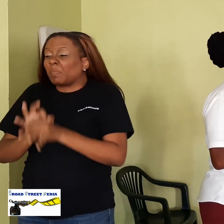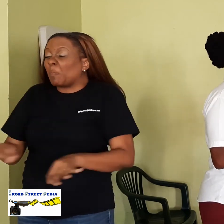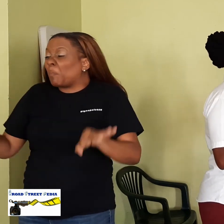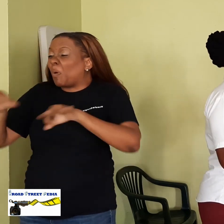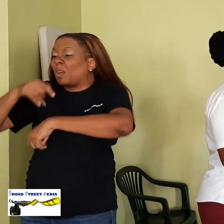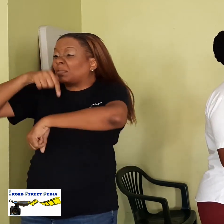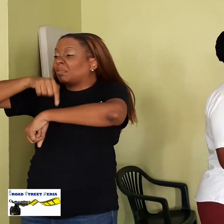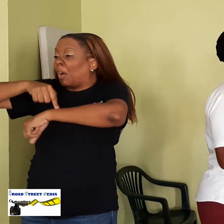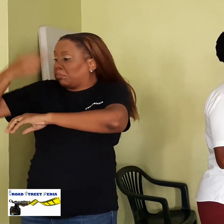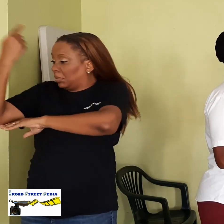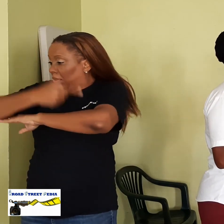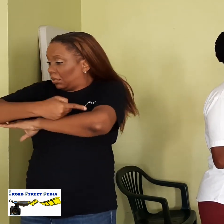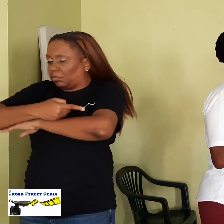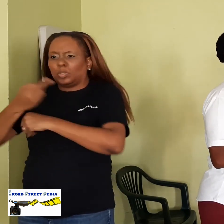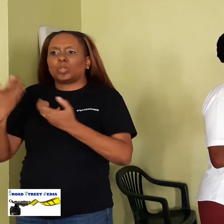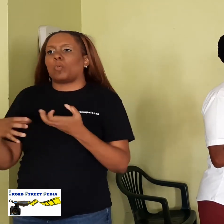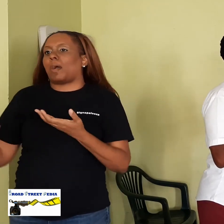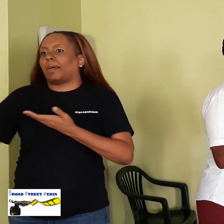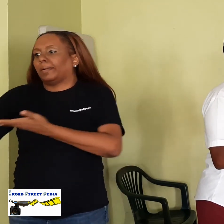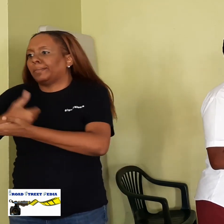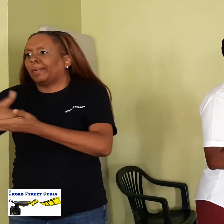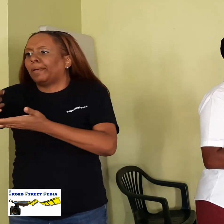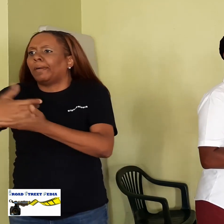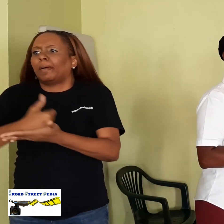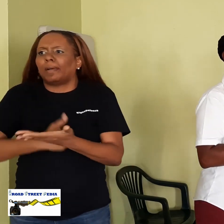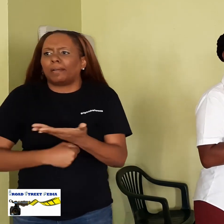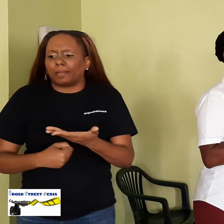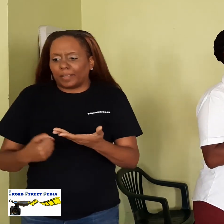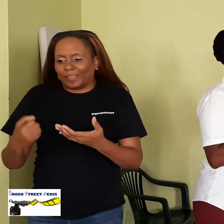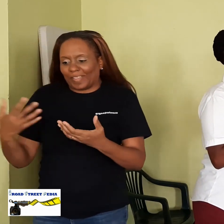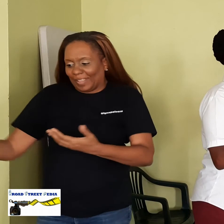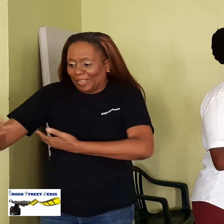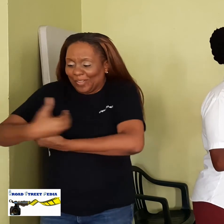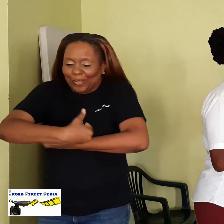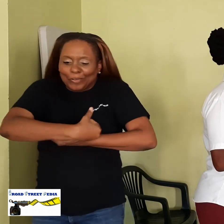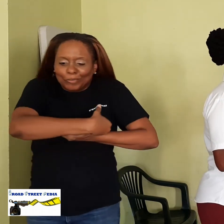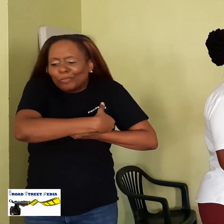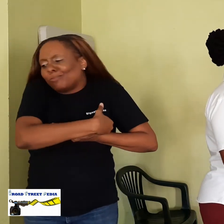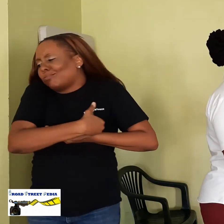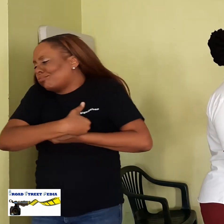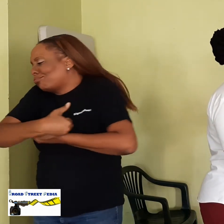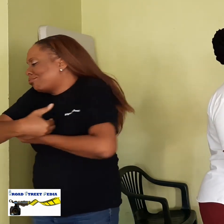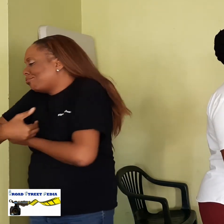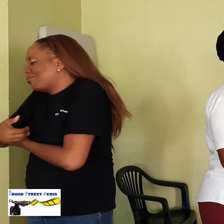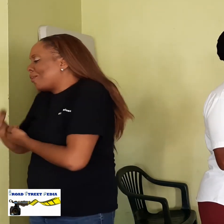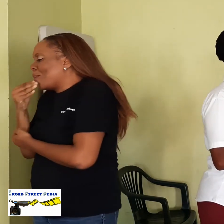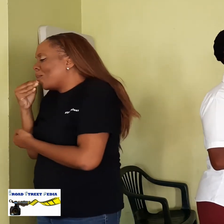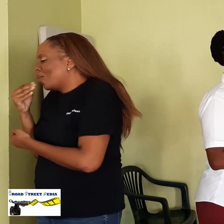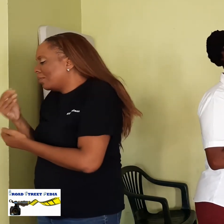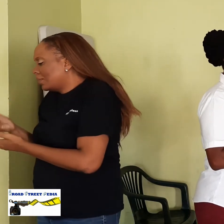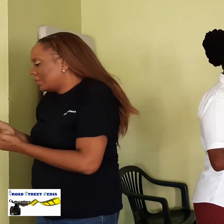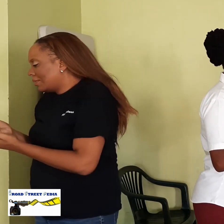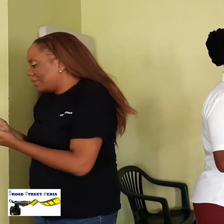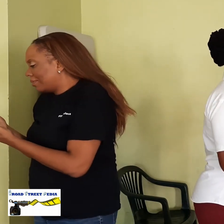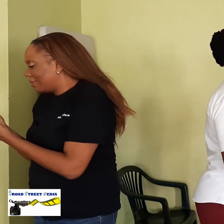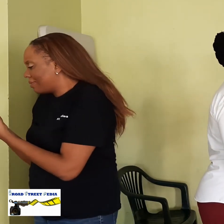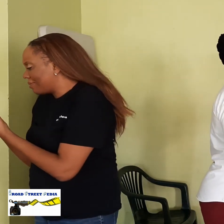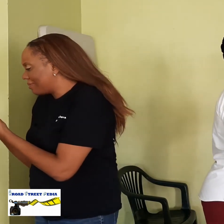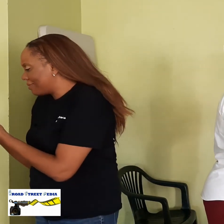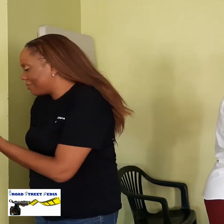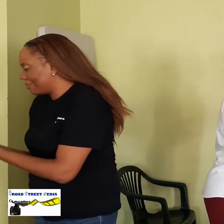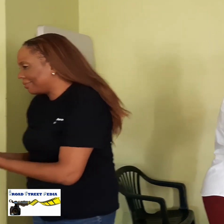crop and then it withers and everything is distorted and it does not get to the market as